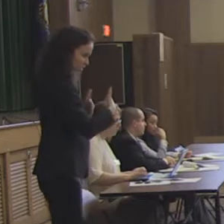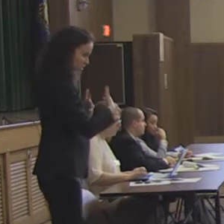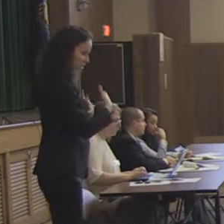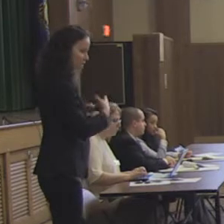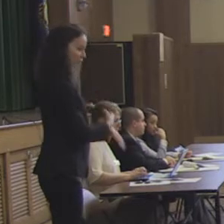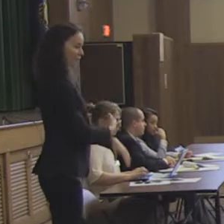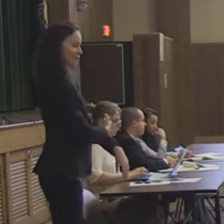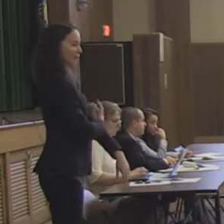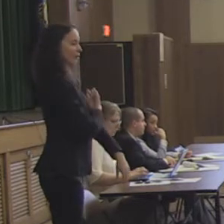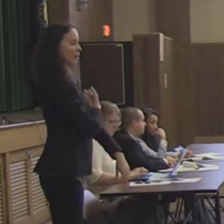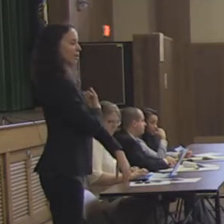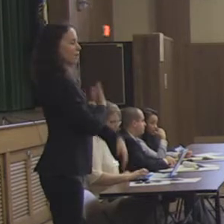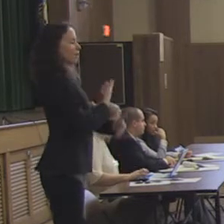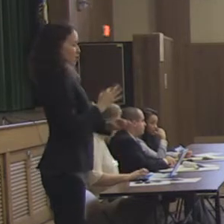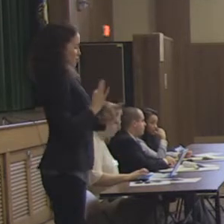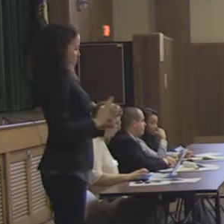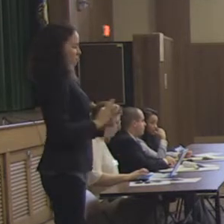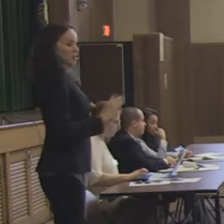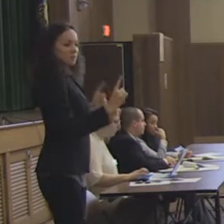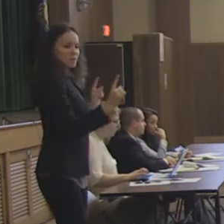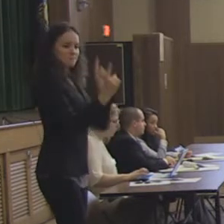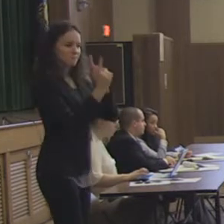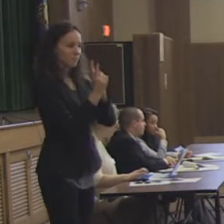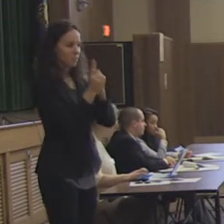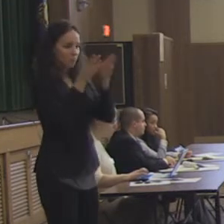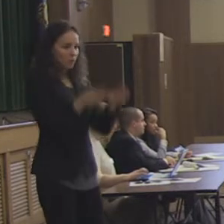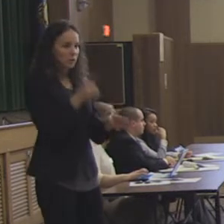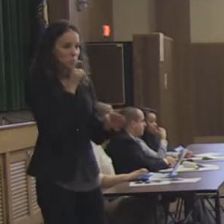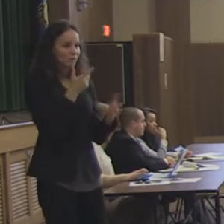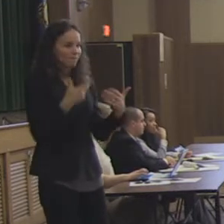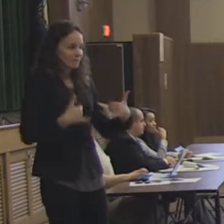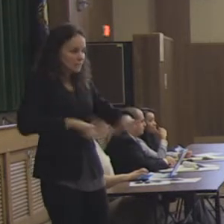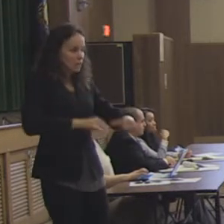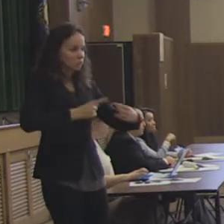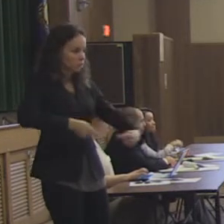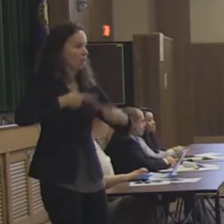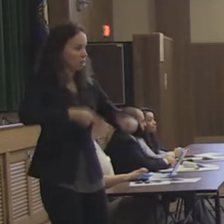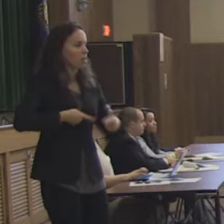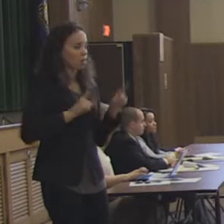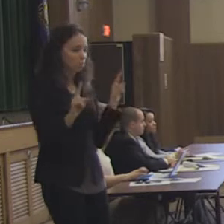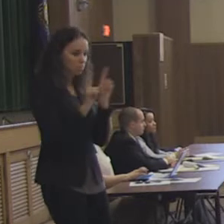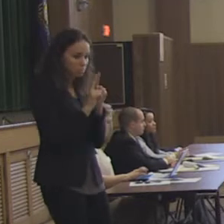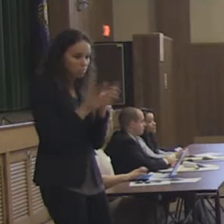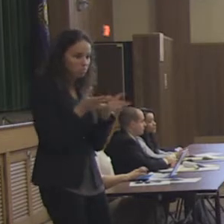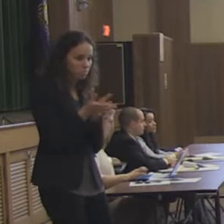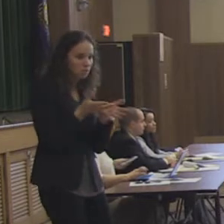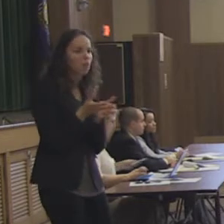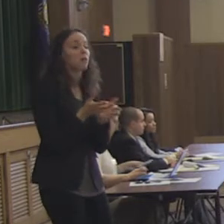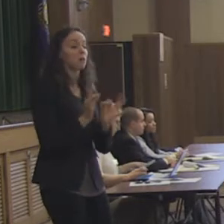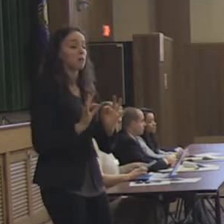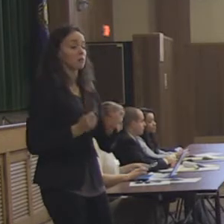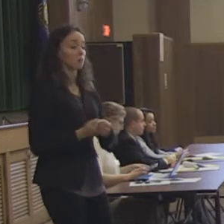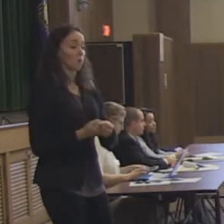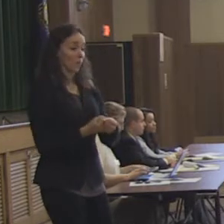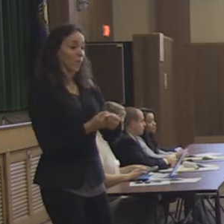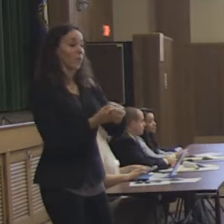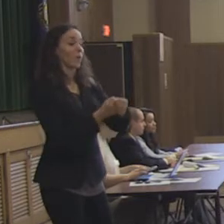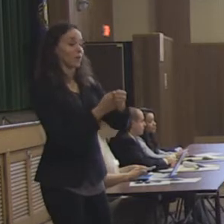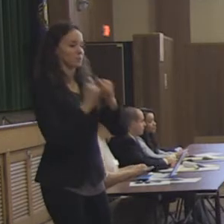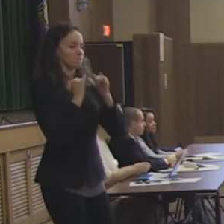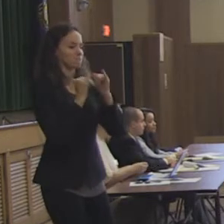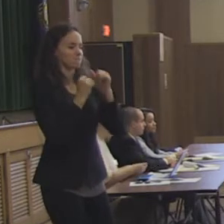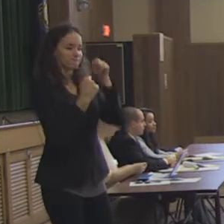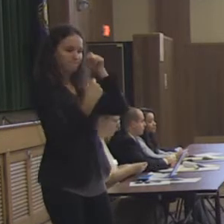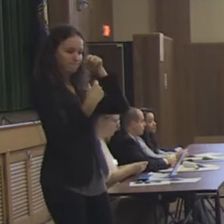work with families and to work with individuals in terms of transitioning them back and helping them support them